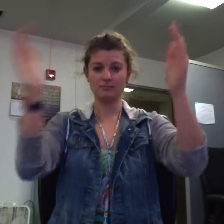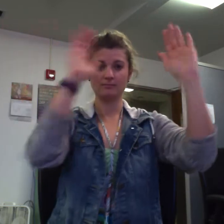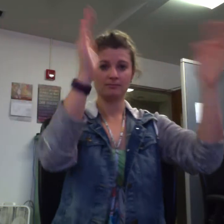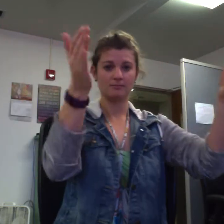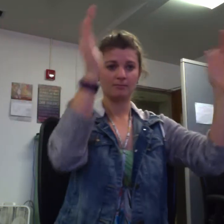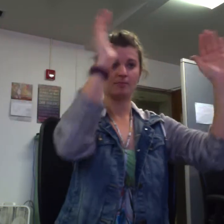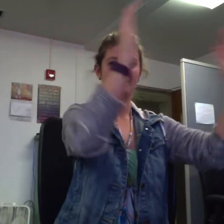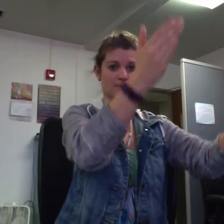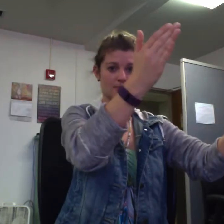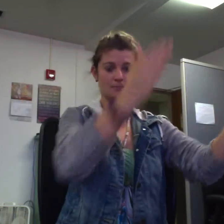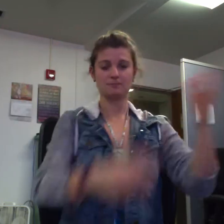rather than word by word.